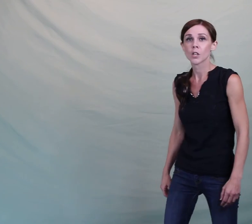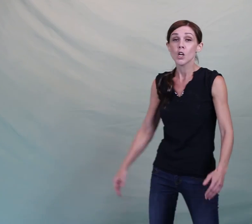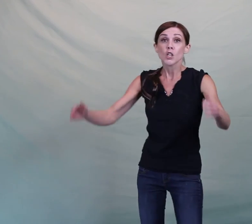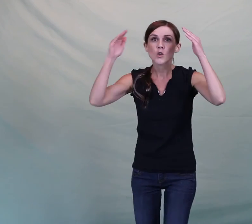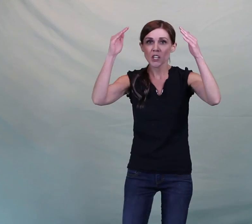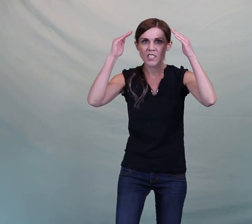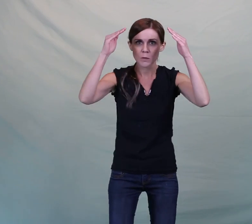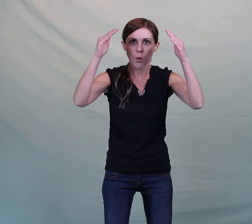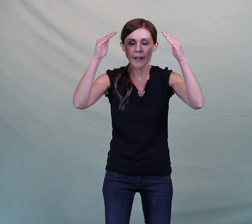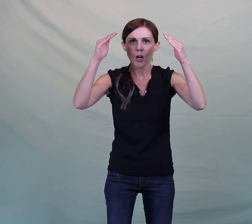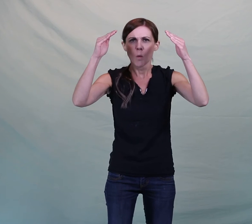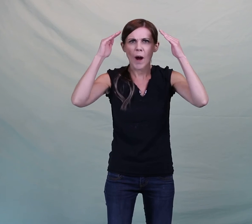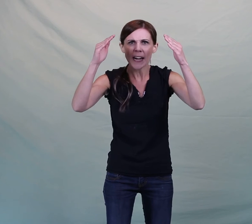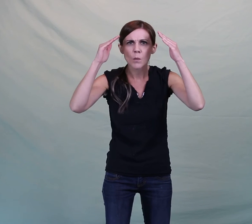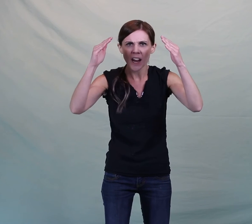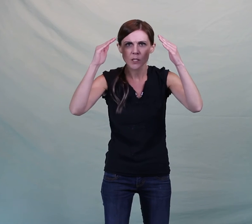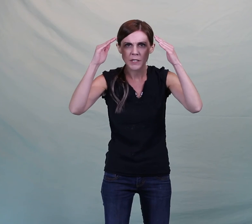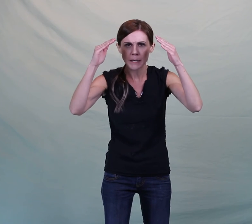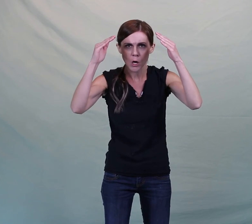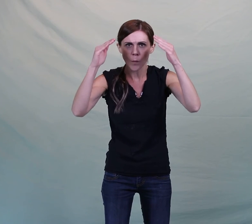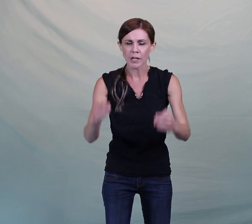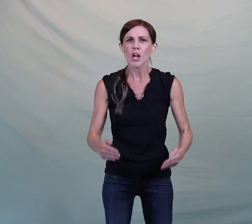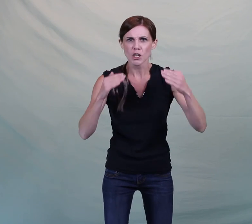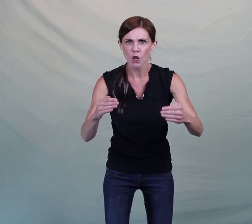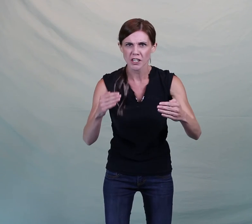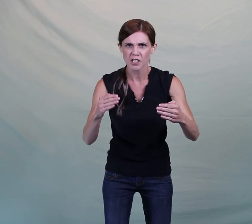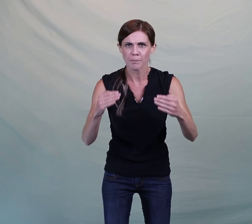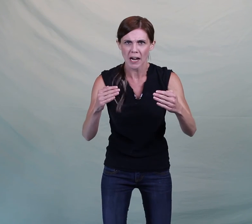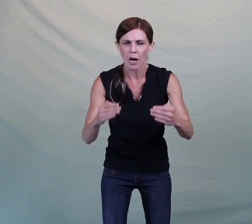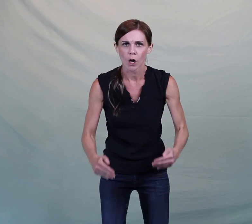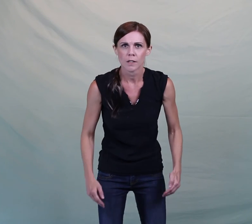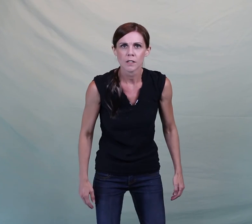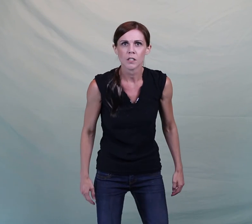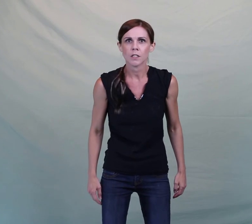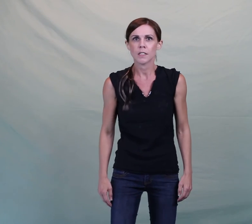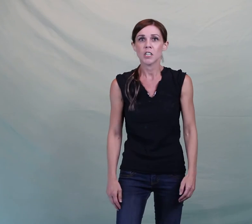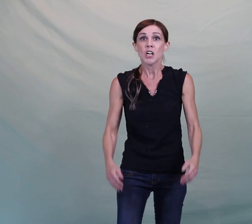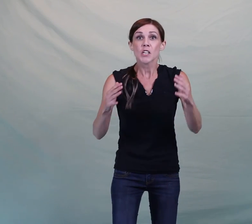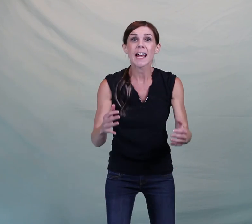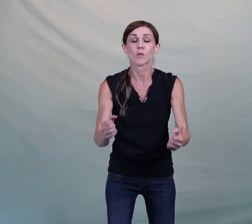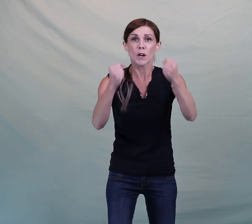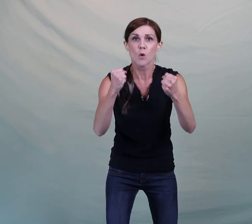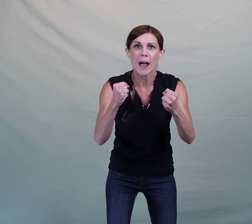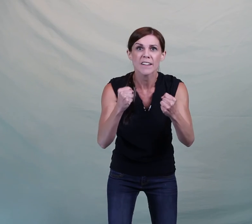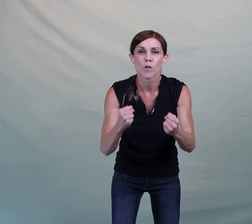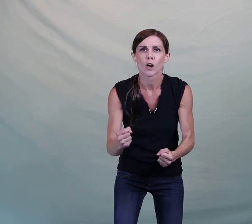You should get to the point where anyone else would keep going and you're gonna stop there! Yes, what are you waiting for?